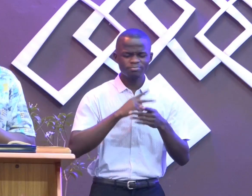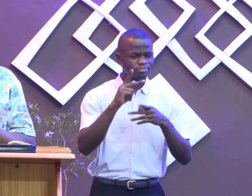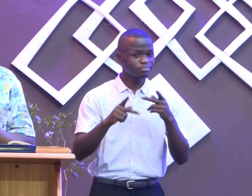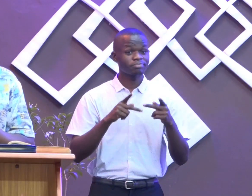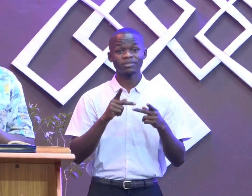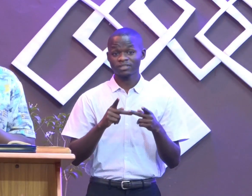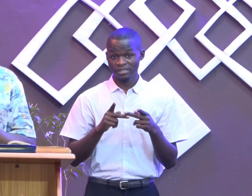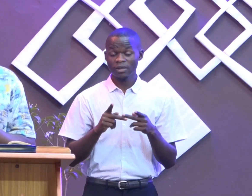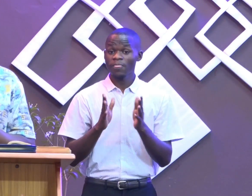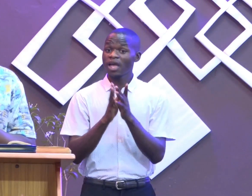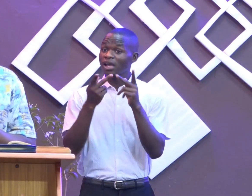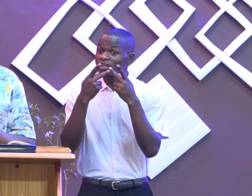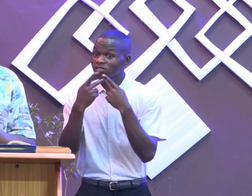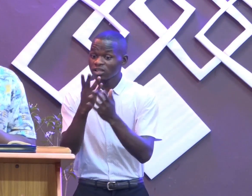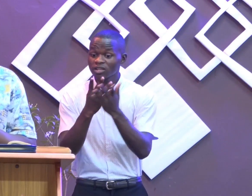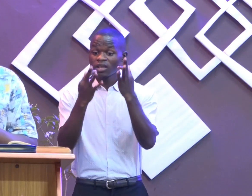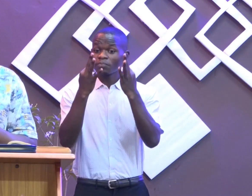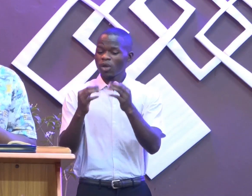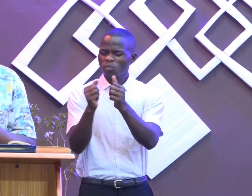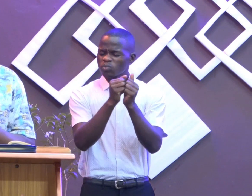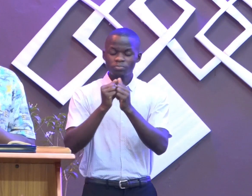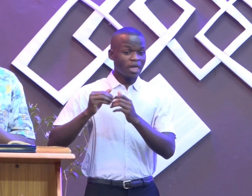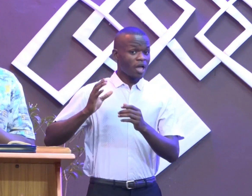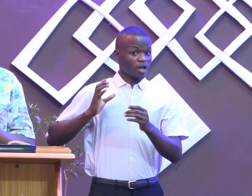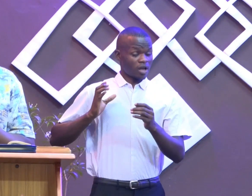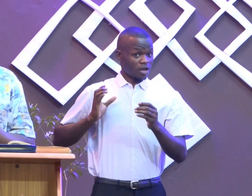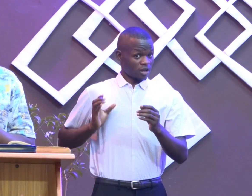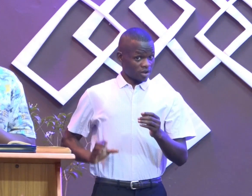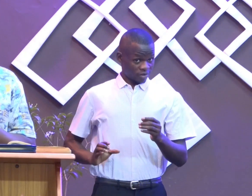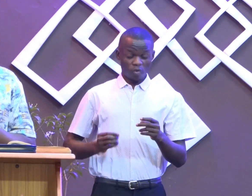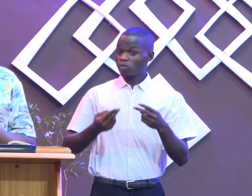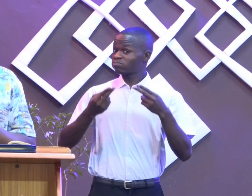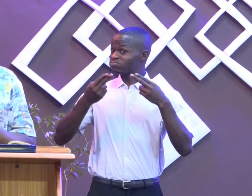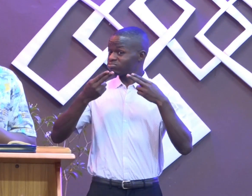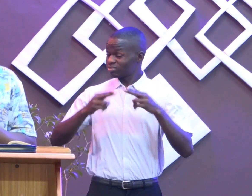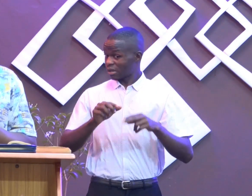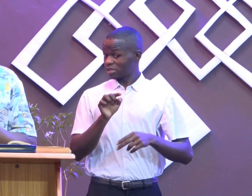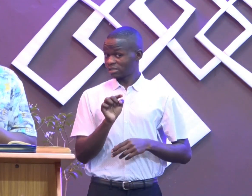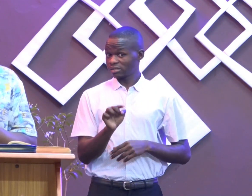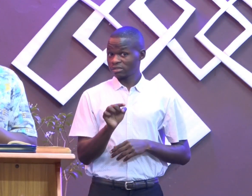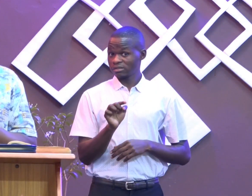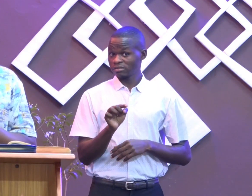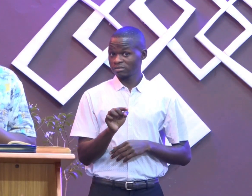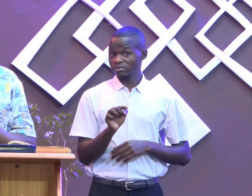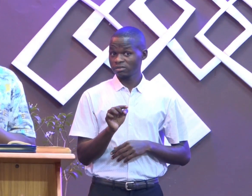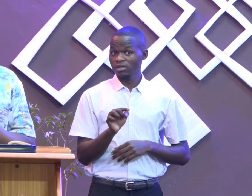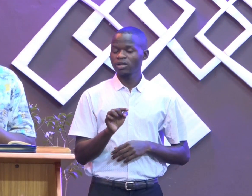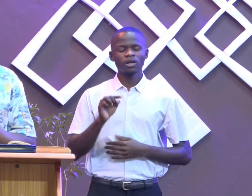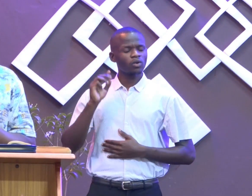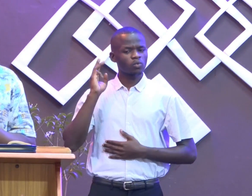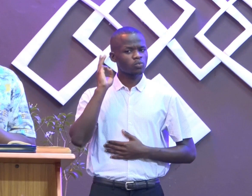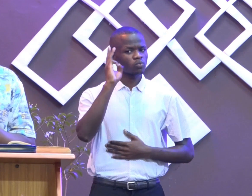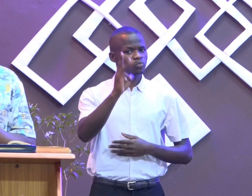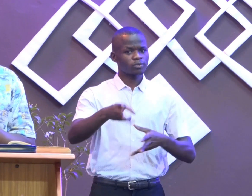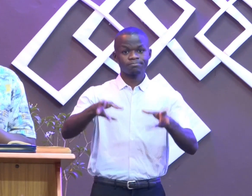perfect. Atandika ekintu n'embala eyo ey'okutuukirira. He begins the work with that character of perfection. Agenda tuwe